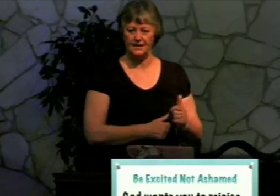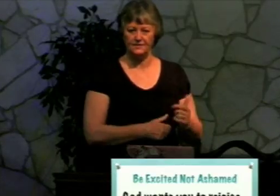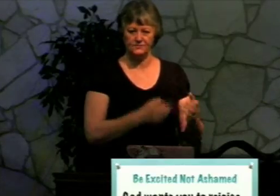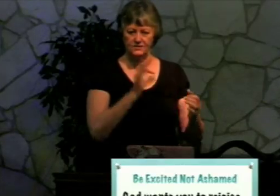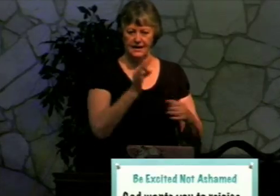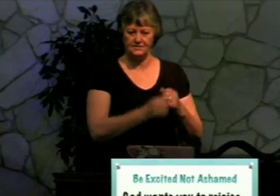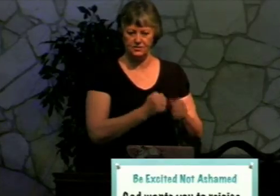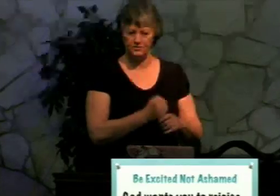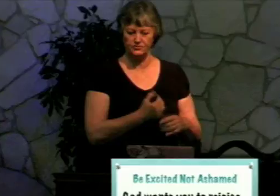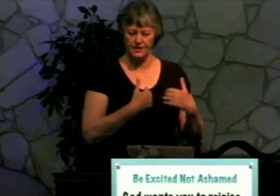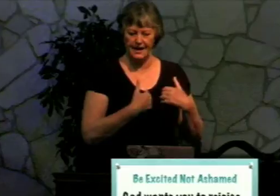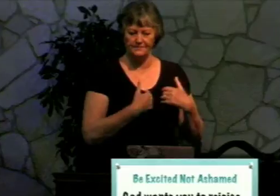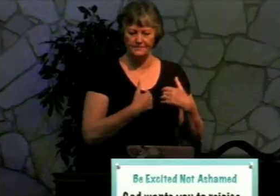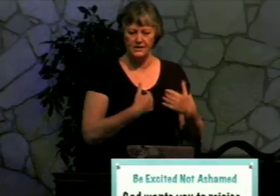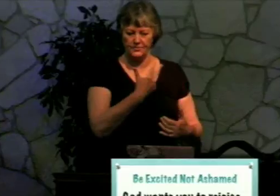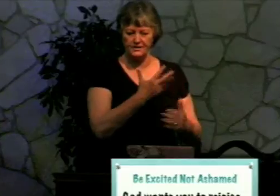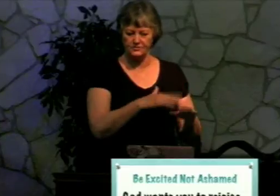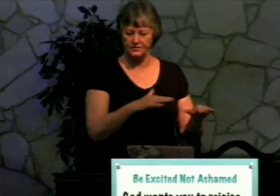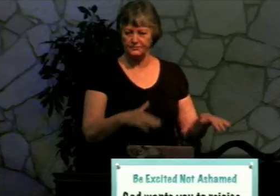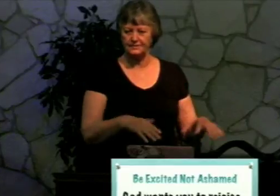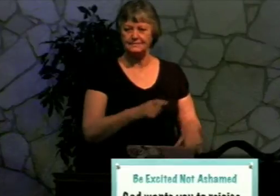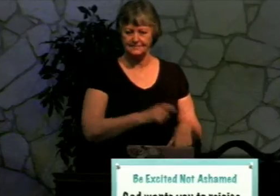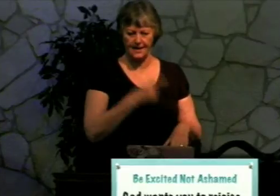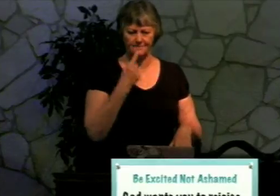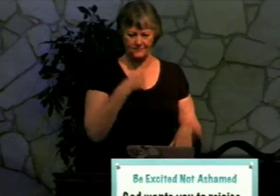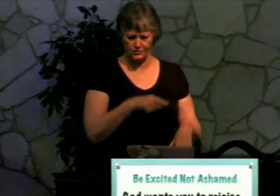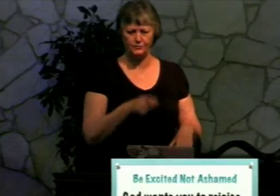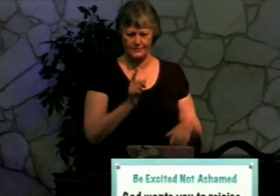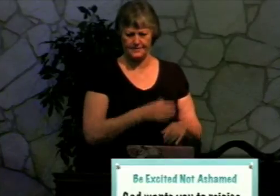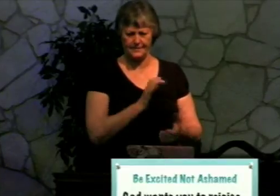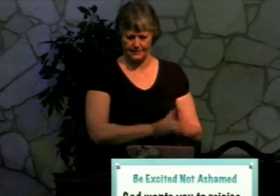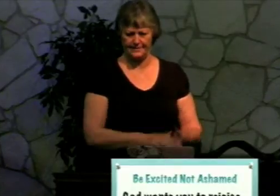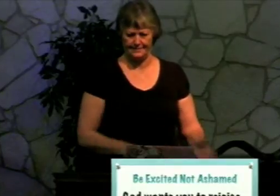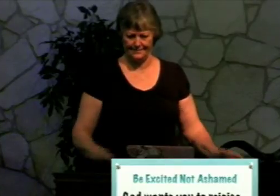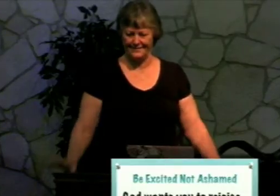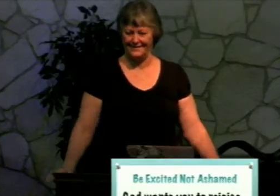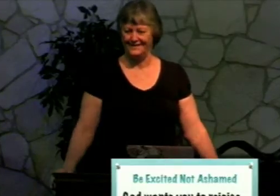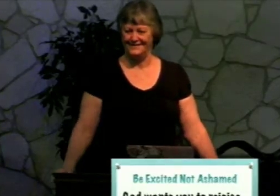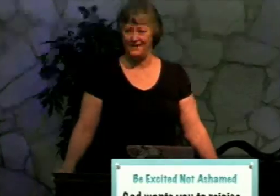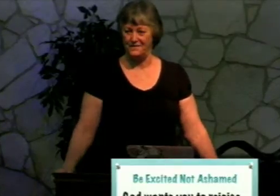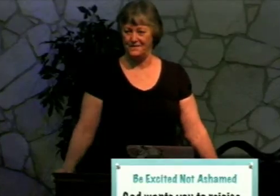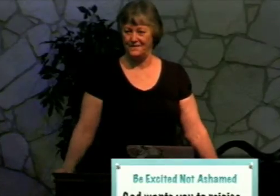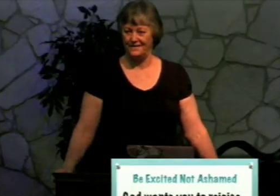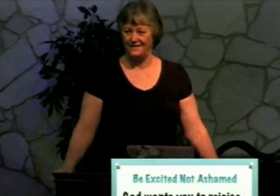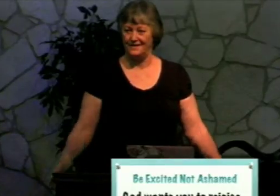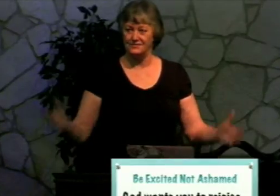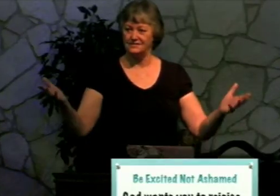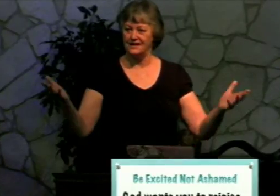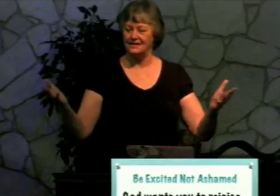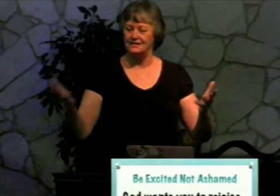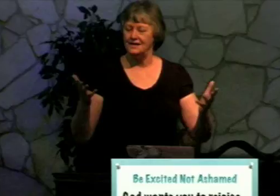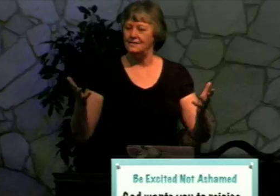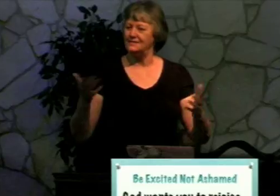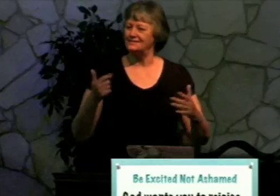together for 9 years. You have 3 children. It's time for you to get married. No. So it's like, but it's